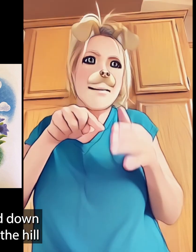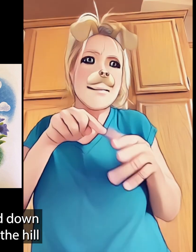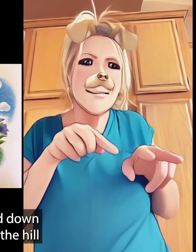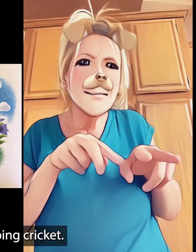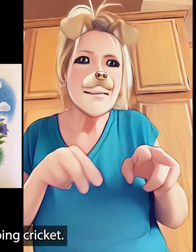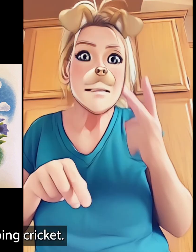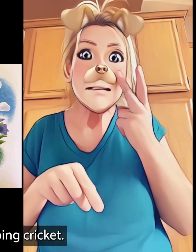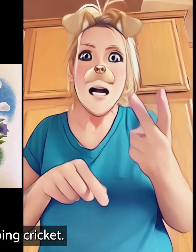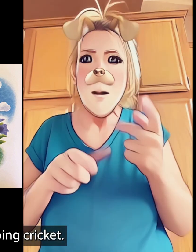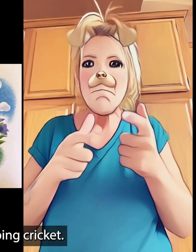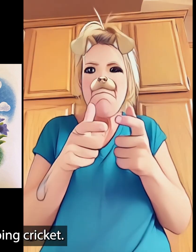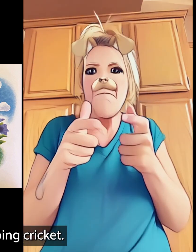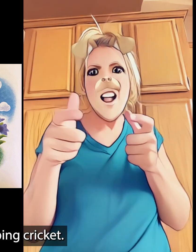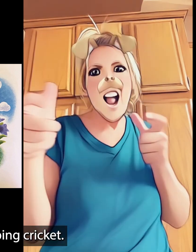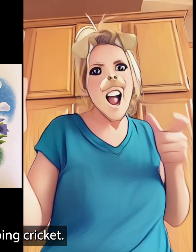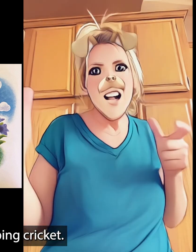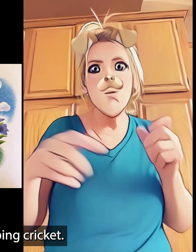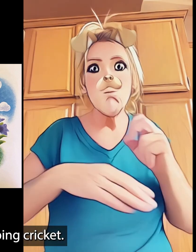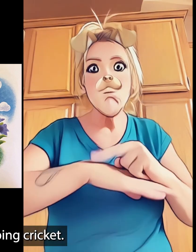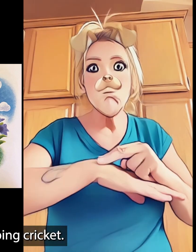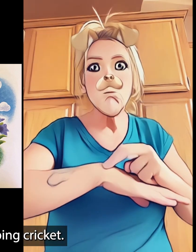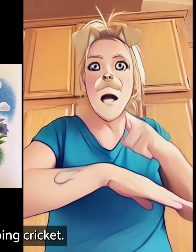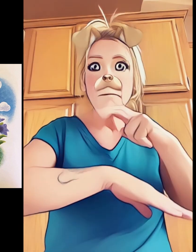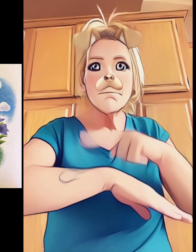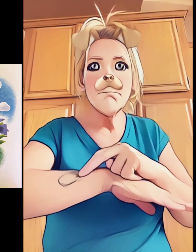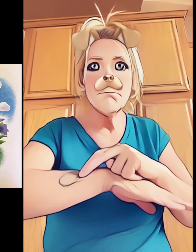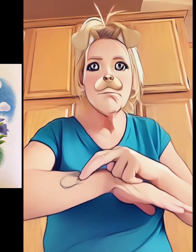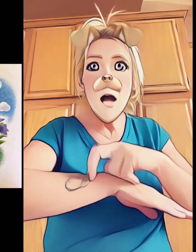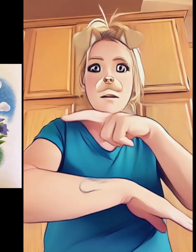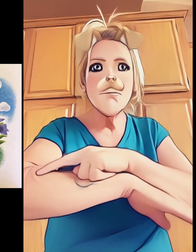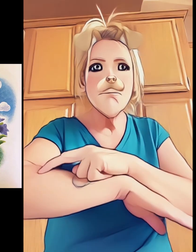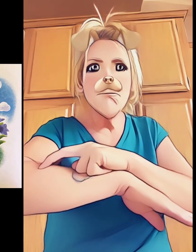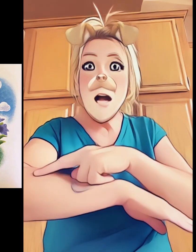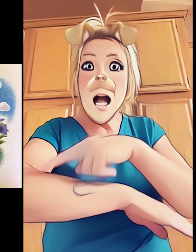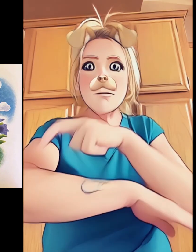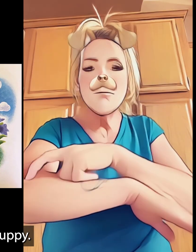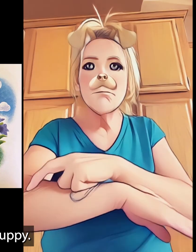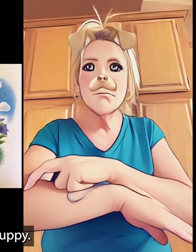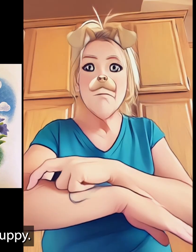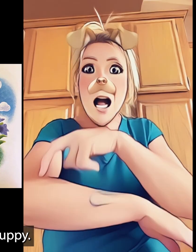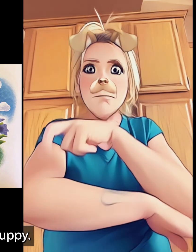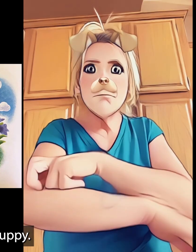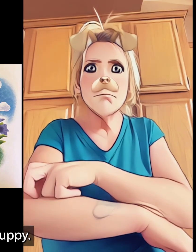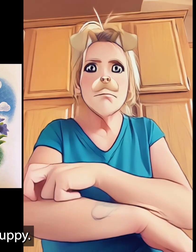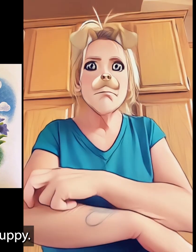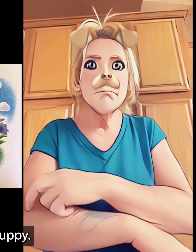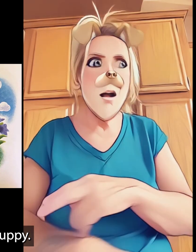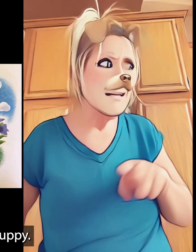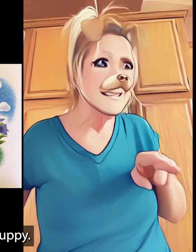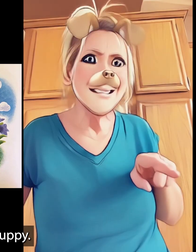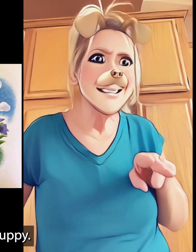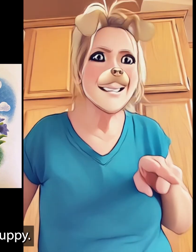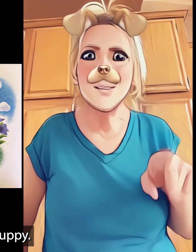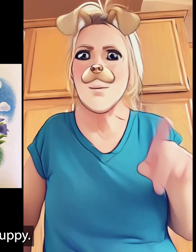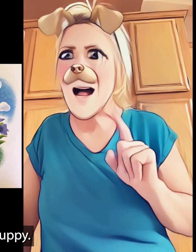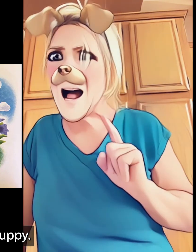hill and saw a giant hopping cricket. But no Poky